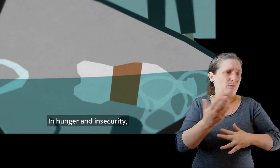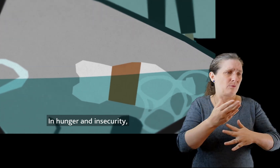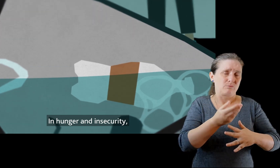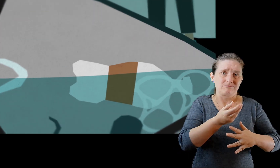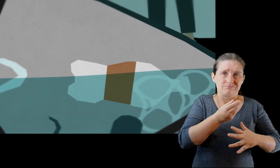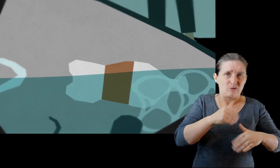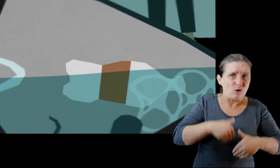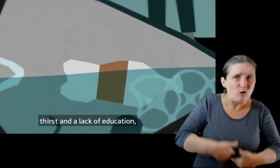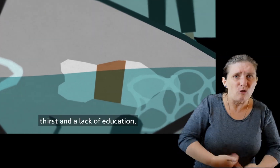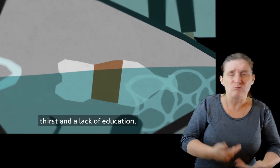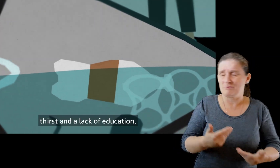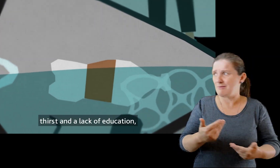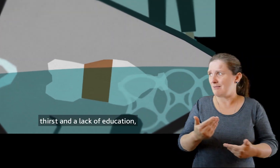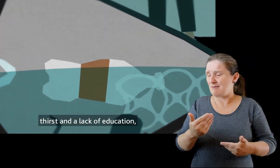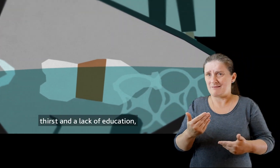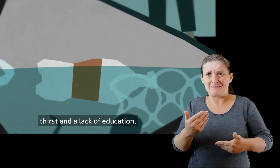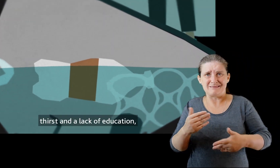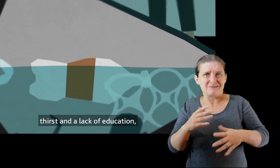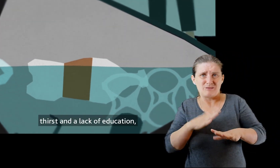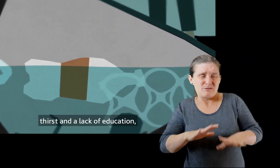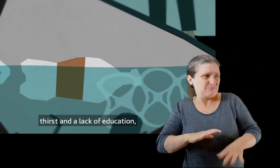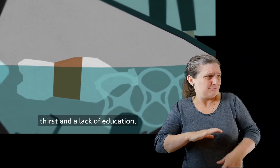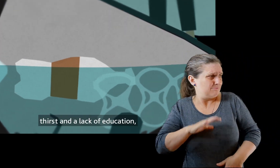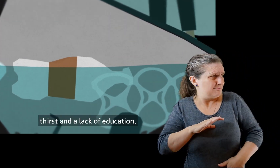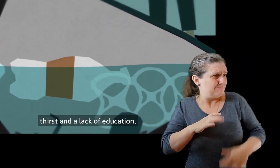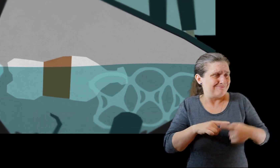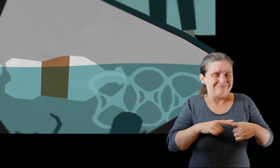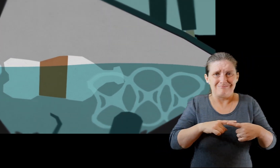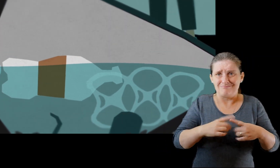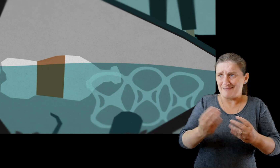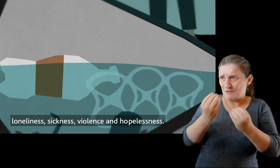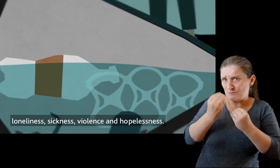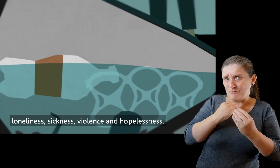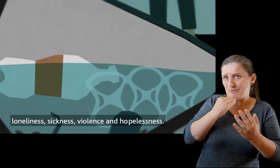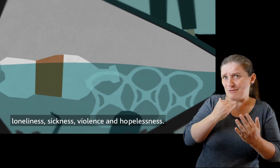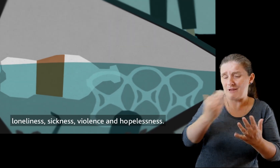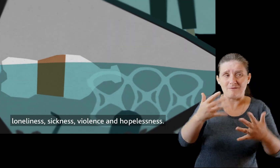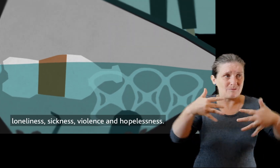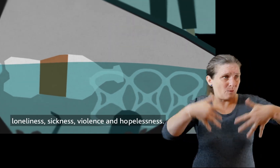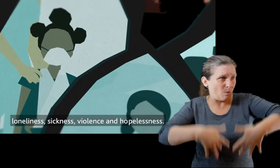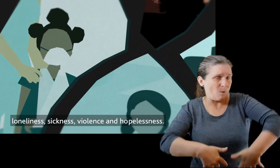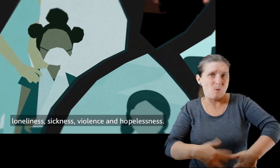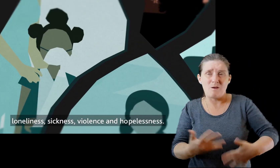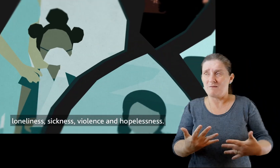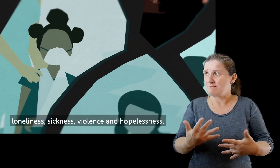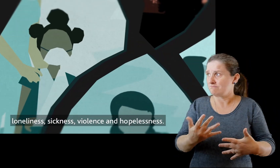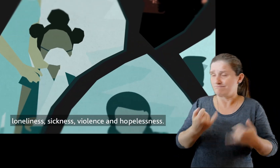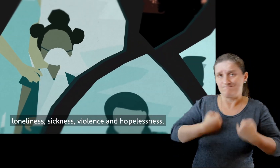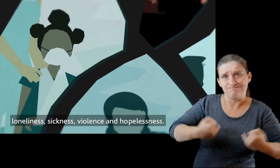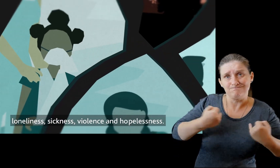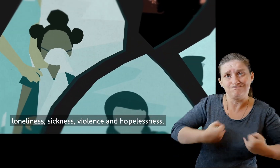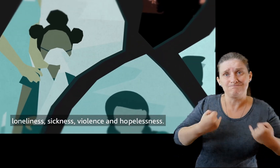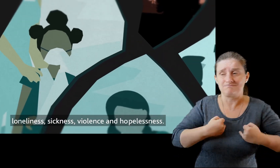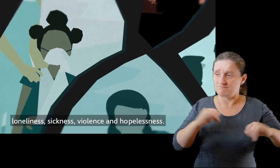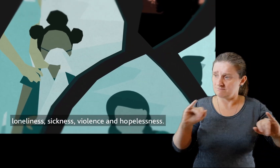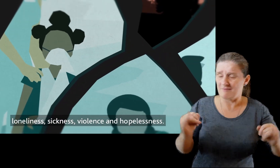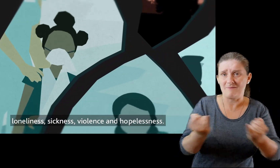insecurity, thirst and a lack of education, loneliness, sickness, violence and